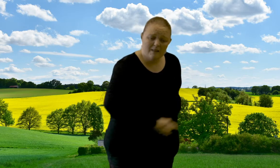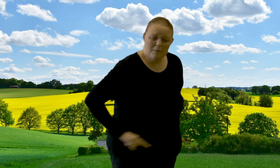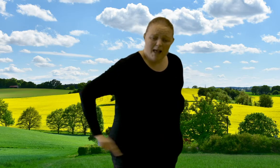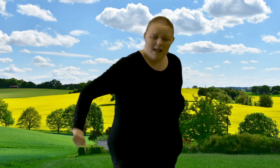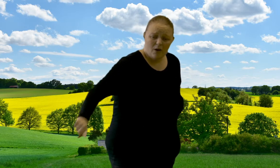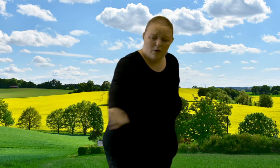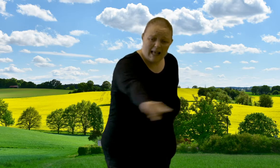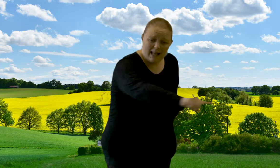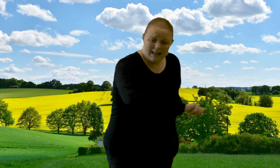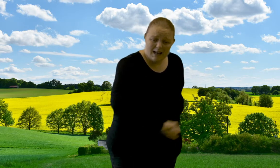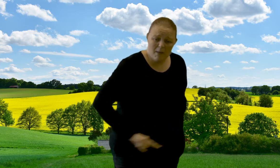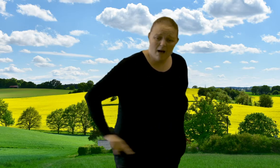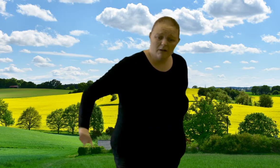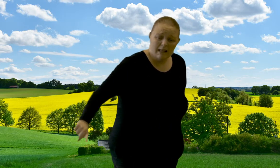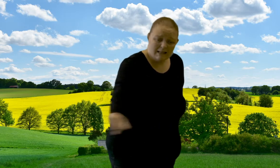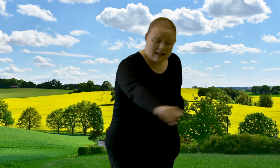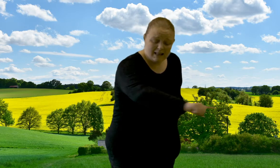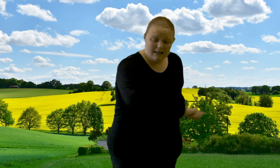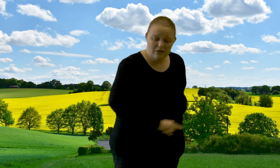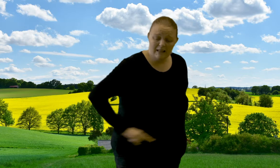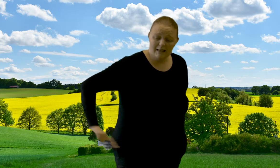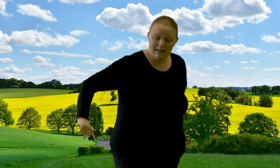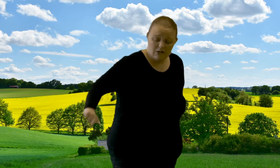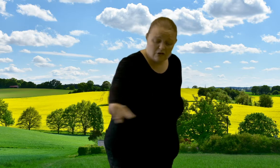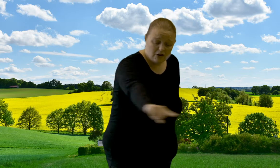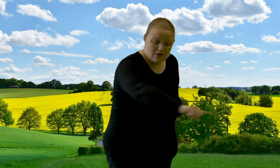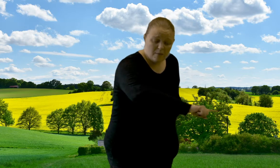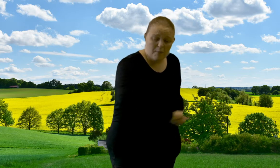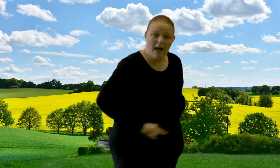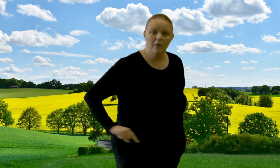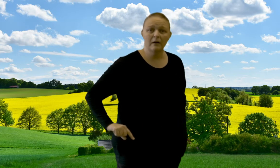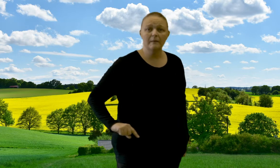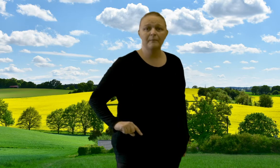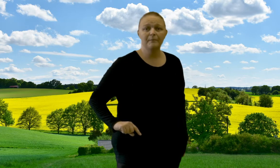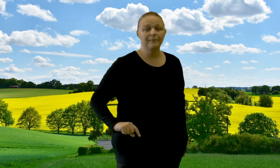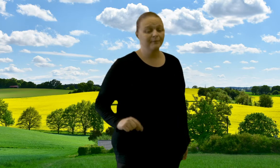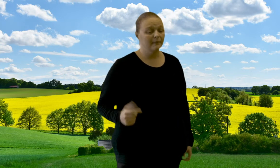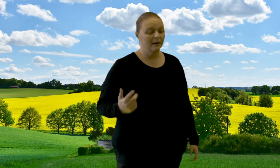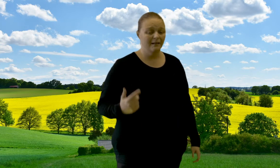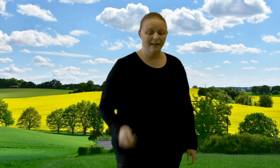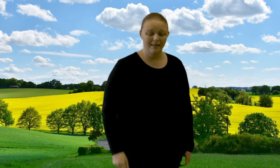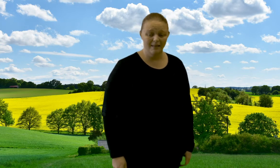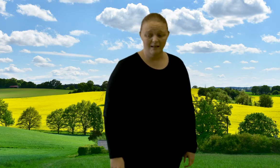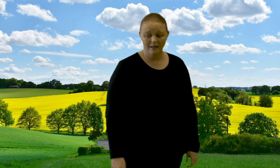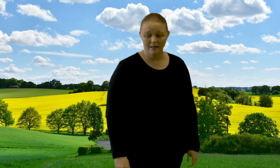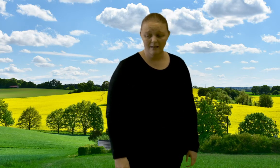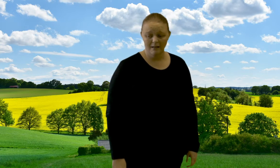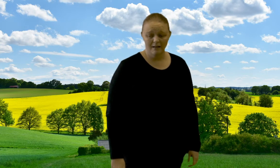the meadow can't get him out. Take a little stick and stir him about. Nothing.